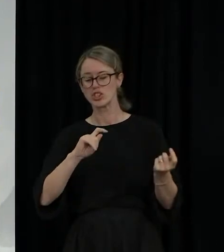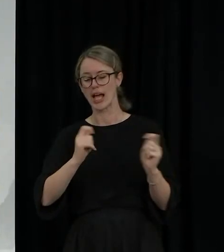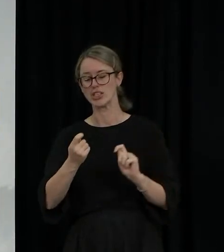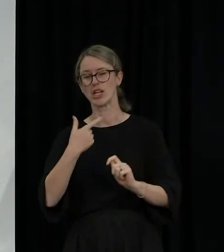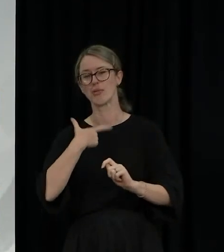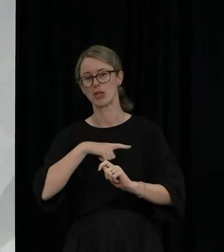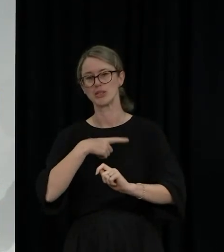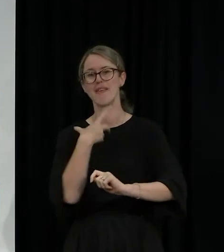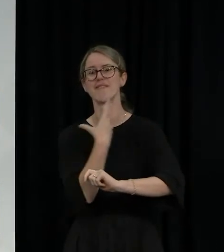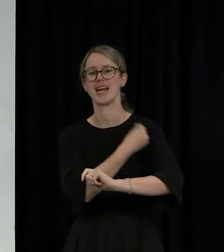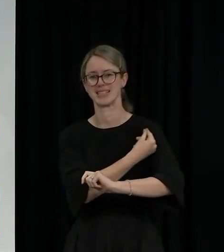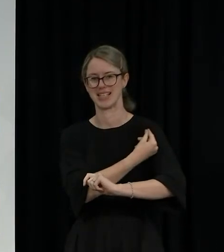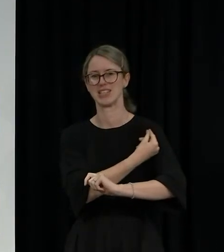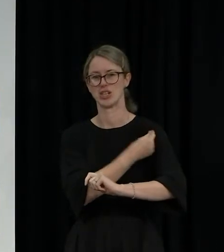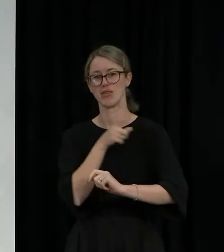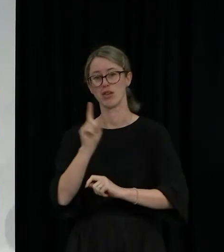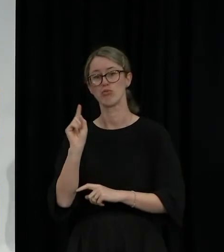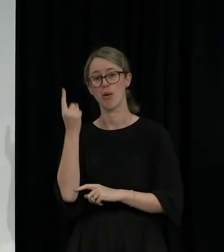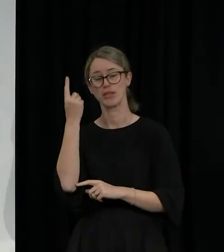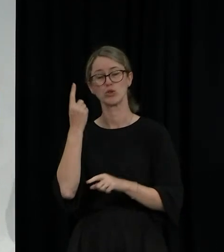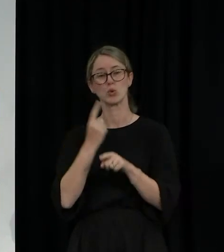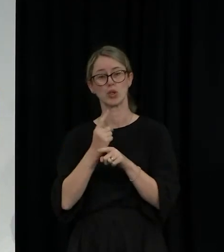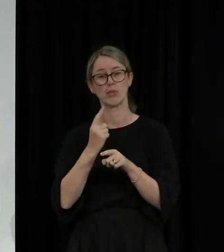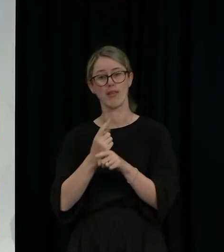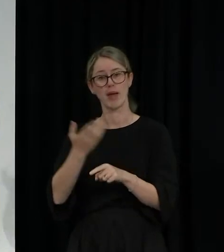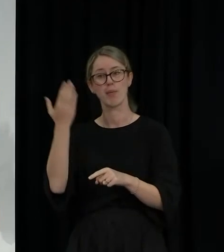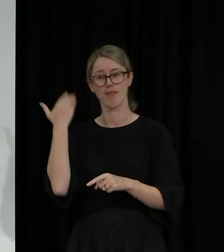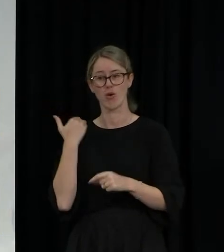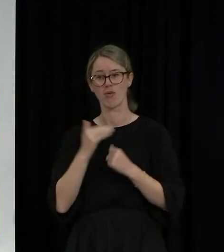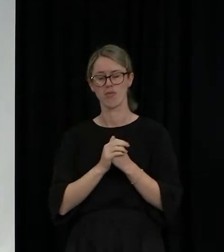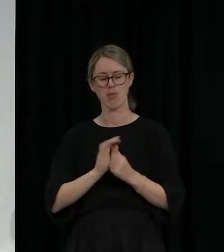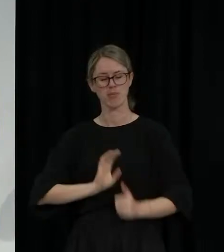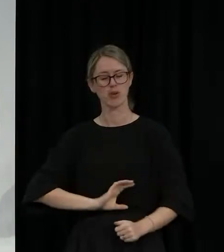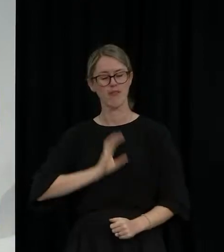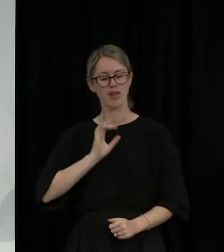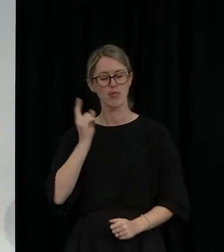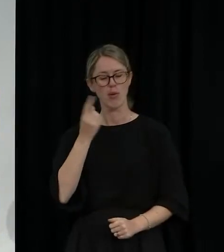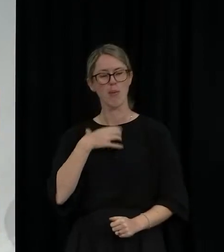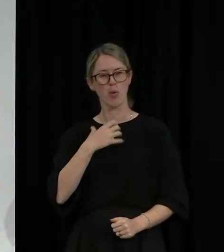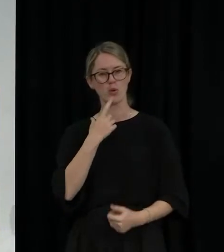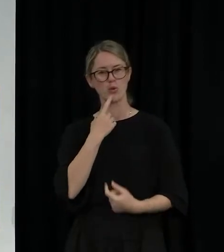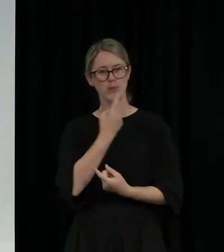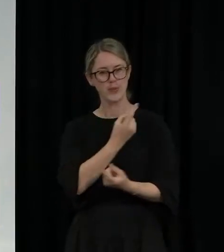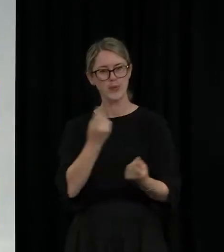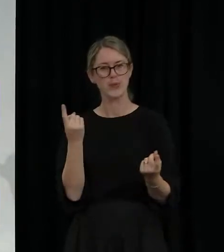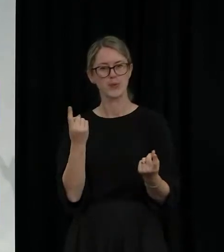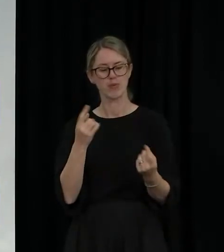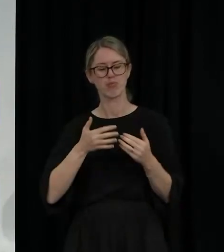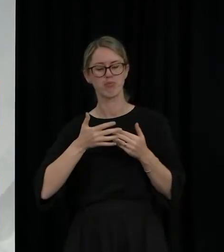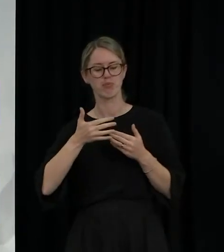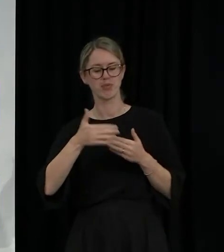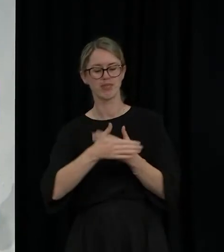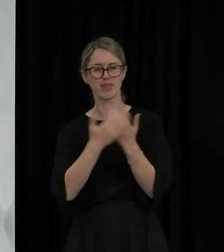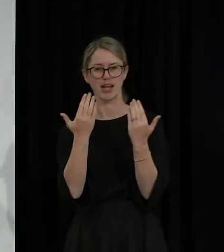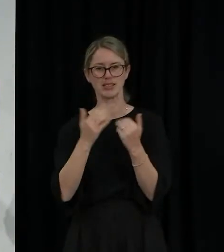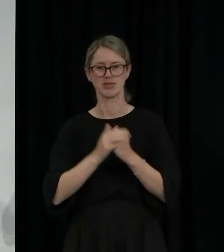of vaccination, and that's what the Prime Minister has spoken about, and I'm very confident she'll have more to say about that over the coming